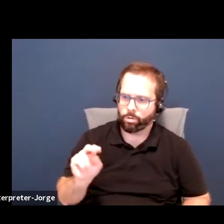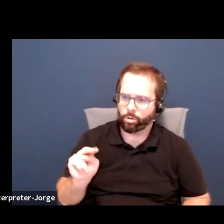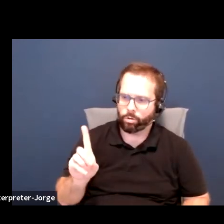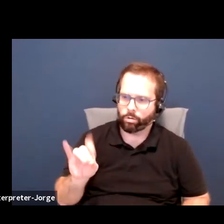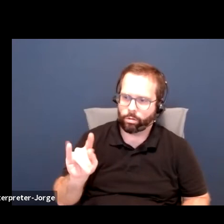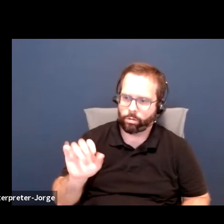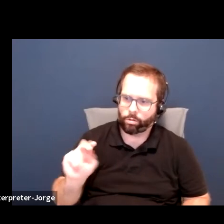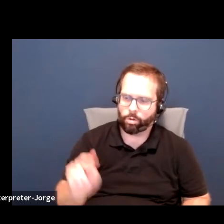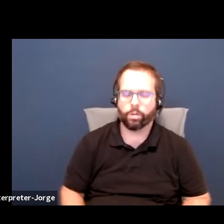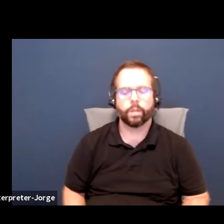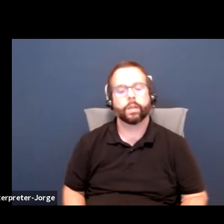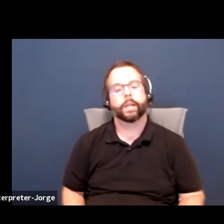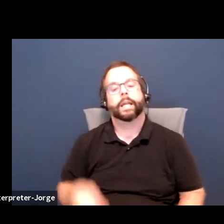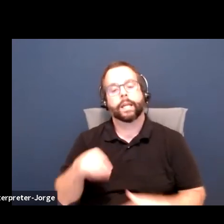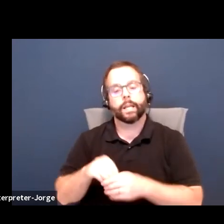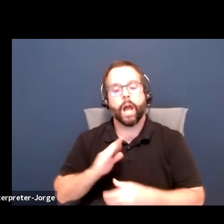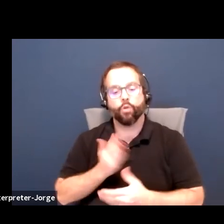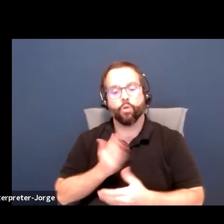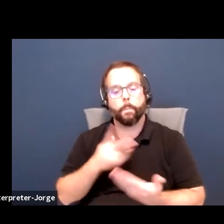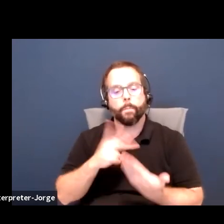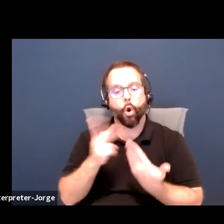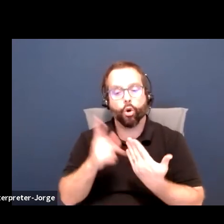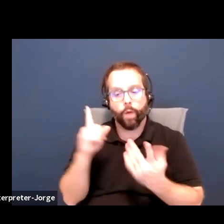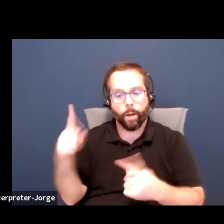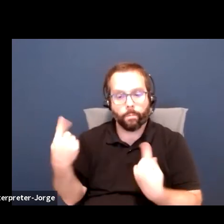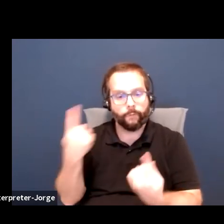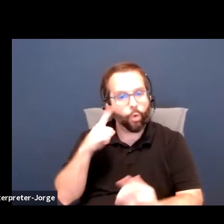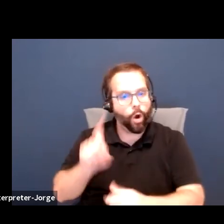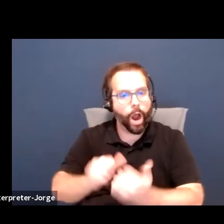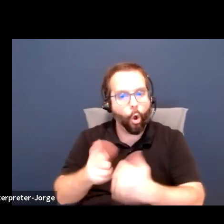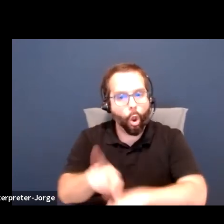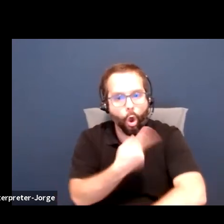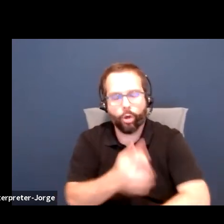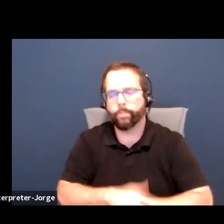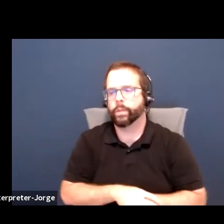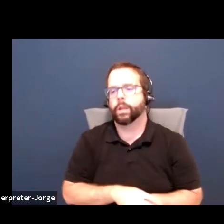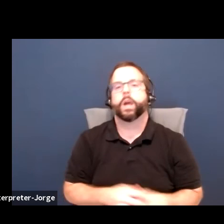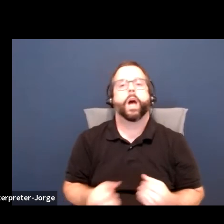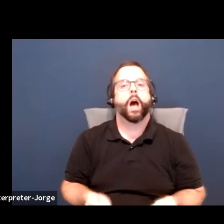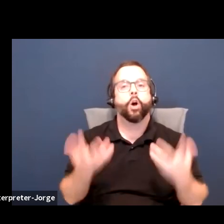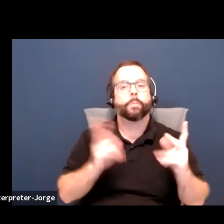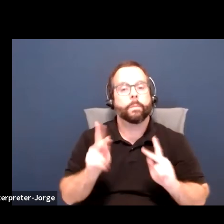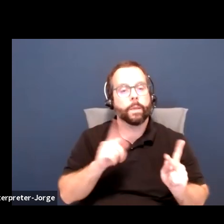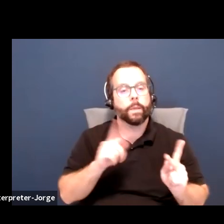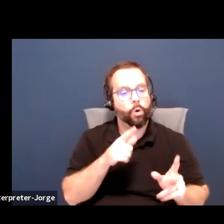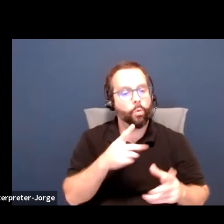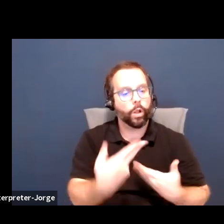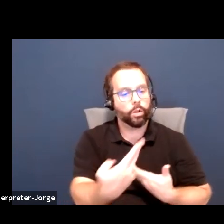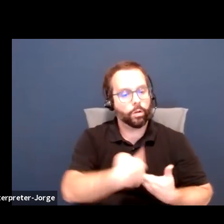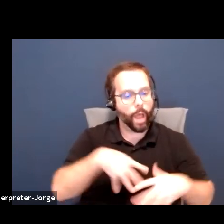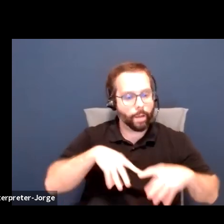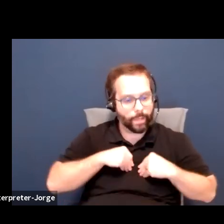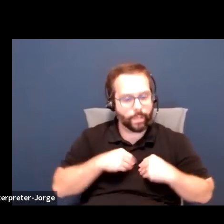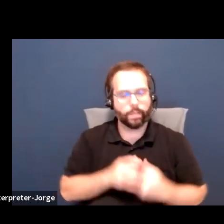how many people were readmitted, which has been very, very low. And having that data has really helped our